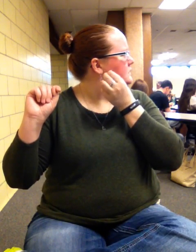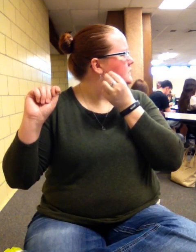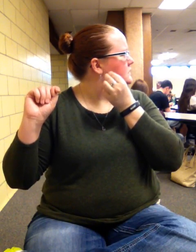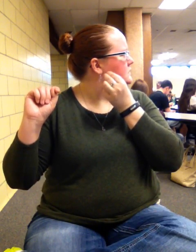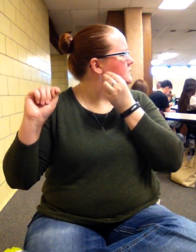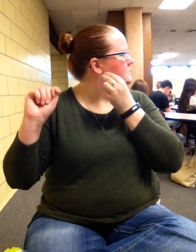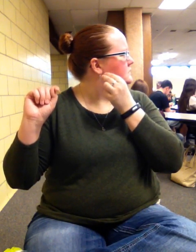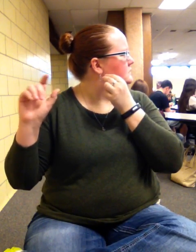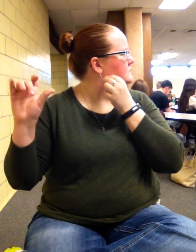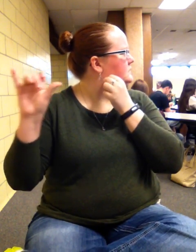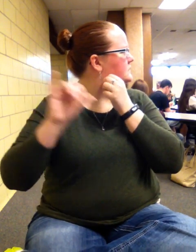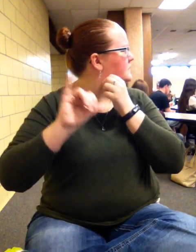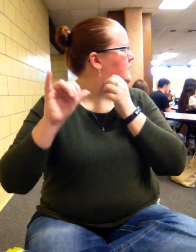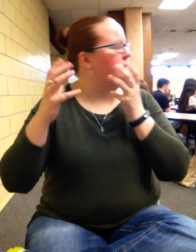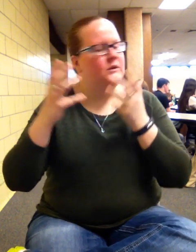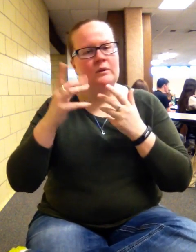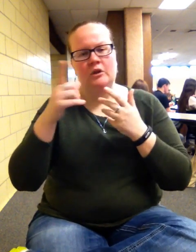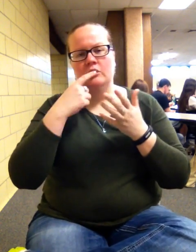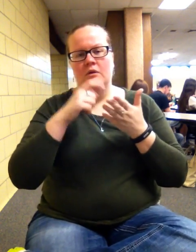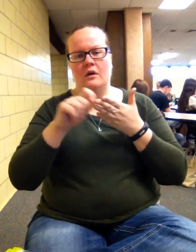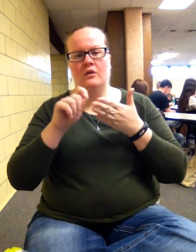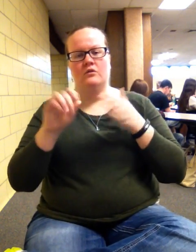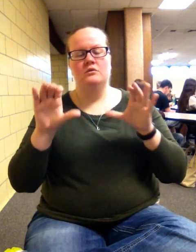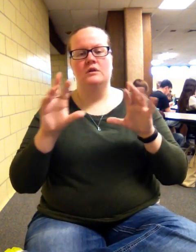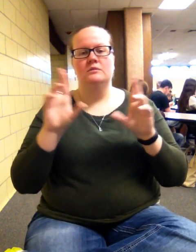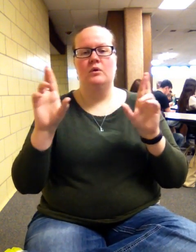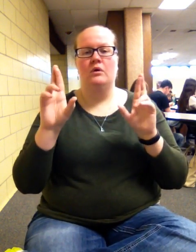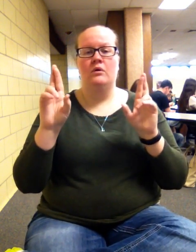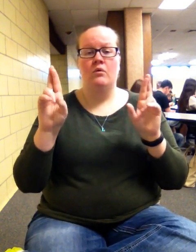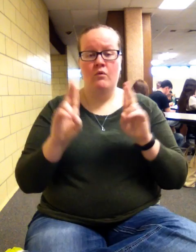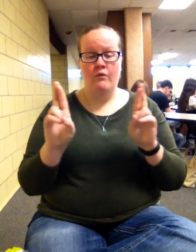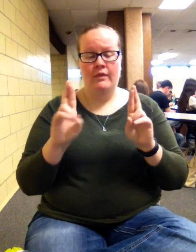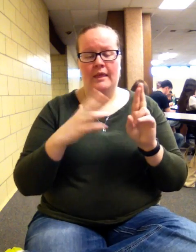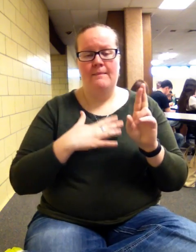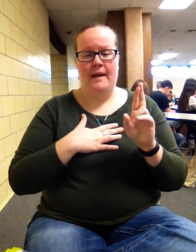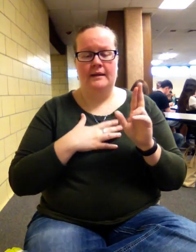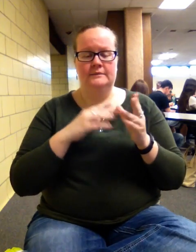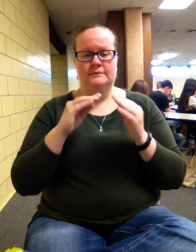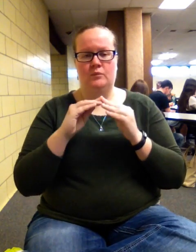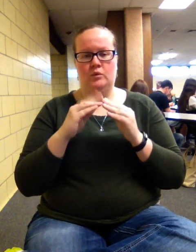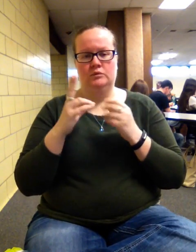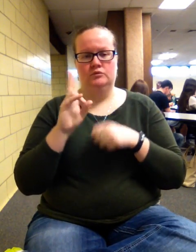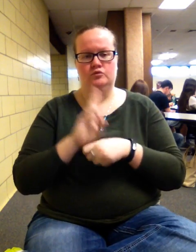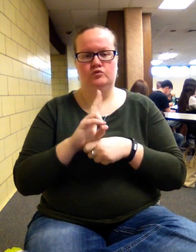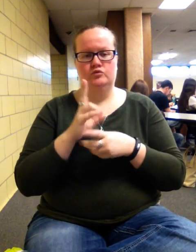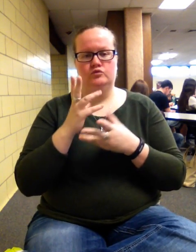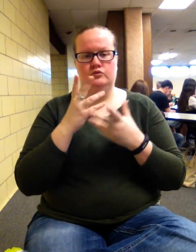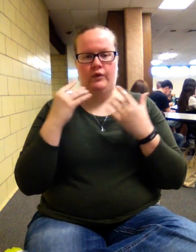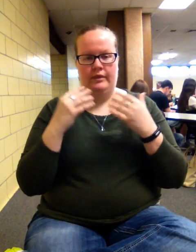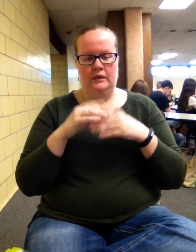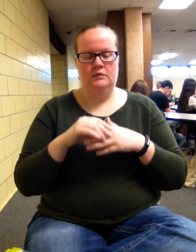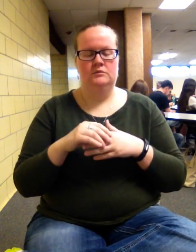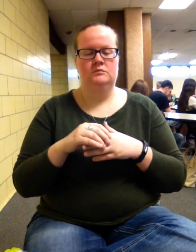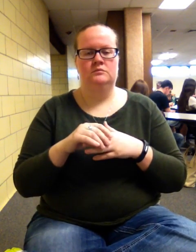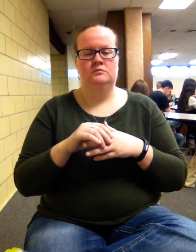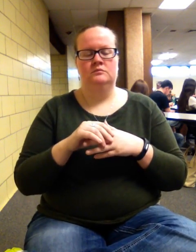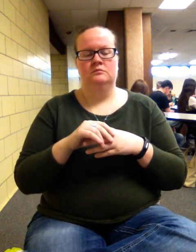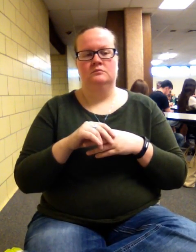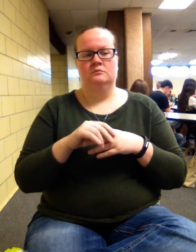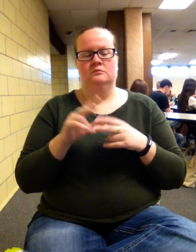user-friendly and with words and less. So there's two weighted average cost of capital. So the first one I'm going to have like the weighted